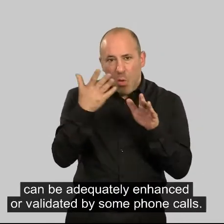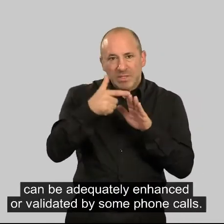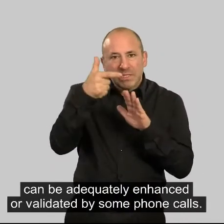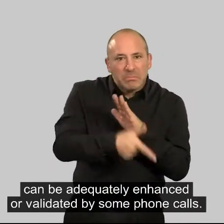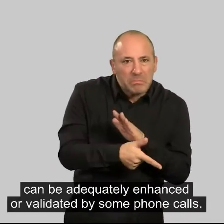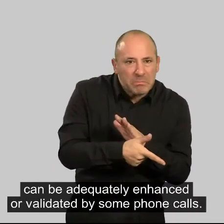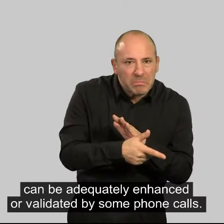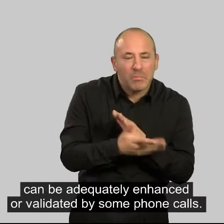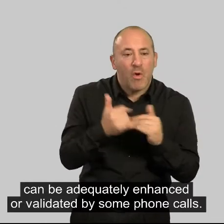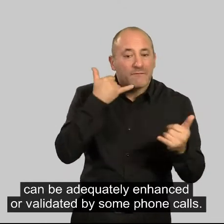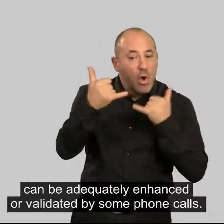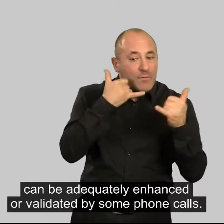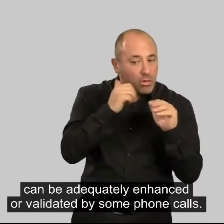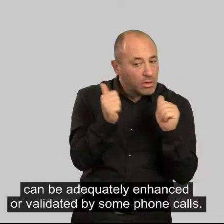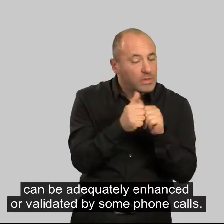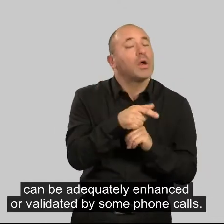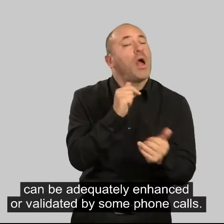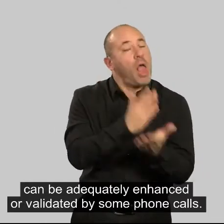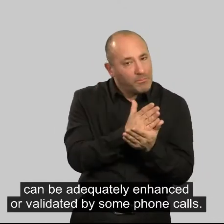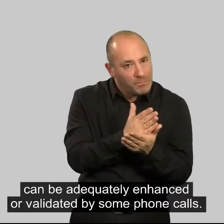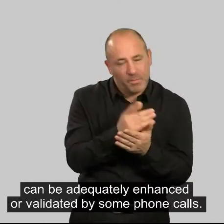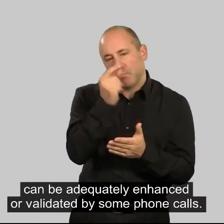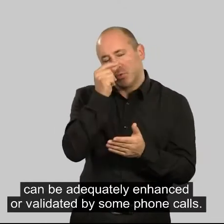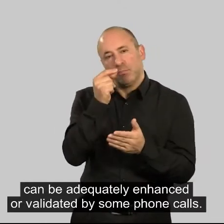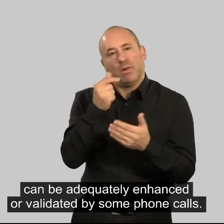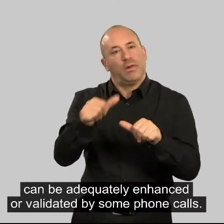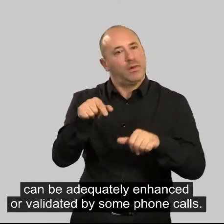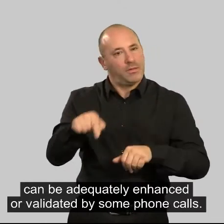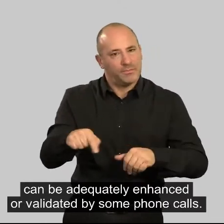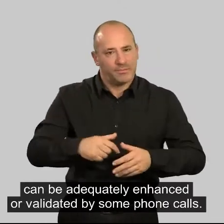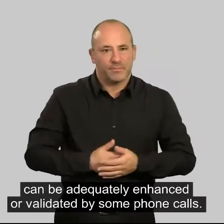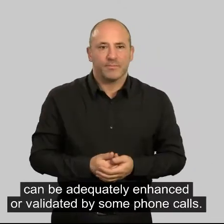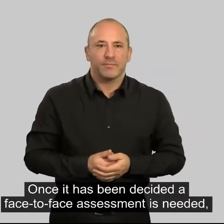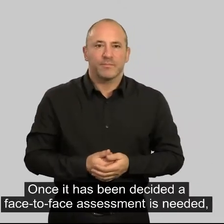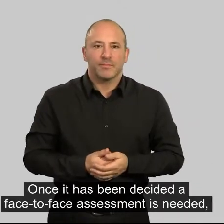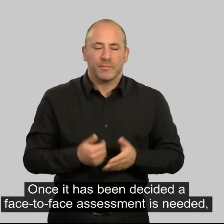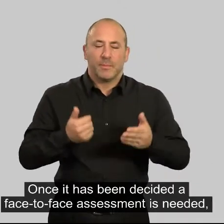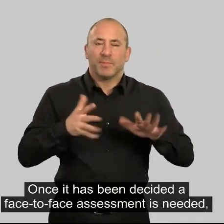enhanced or validated by some phone calls.